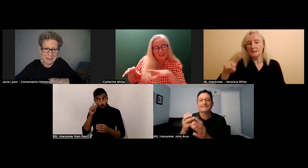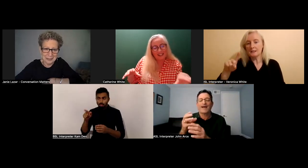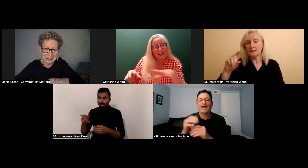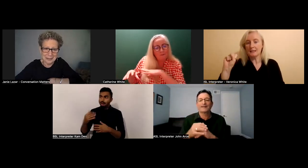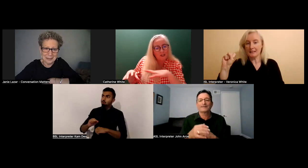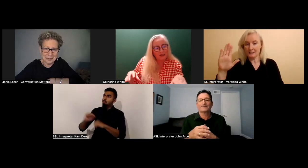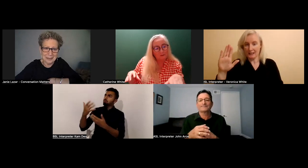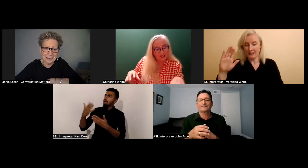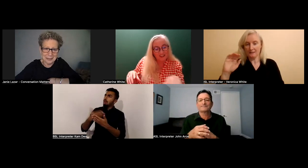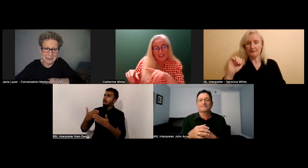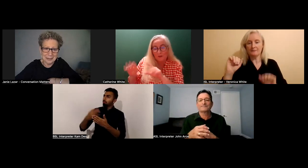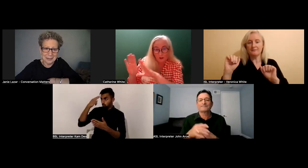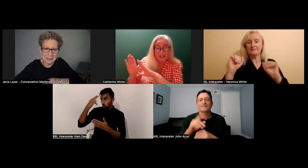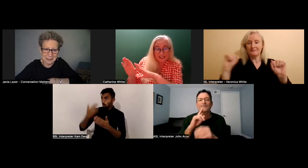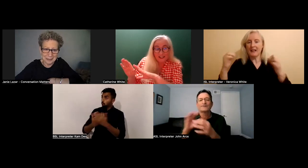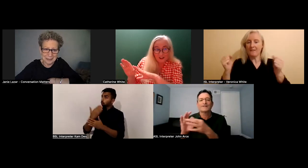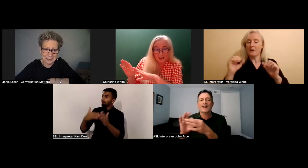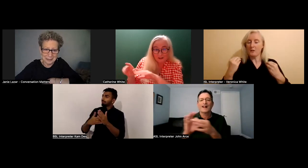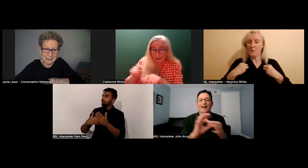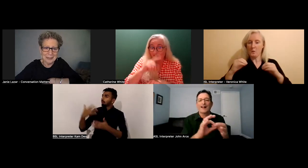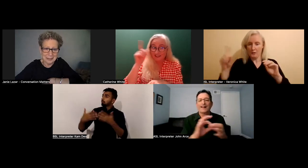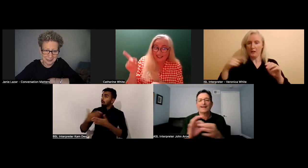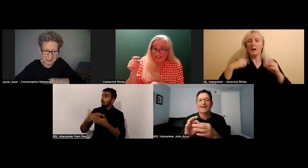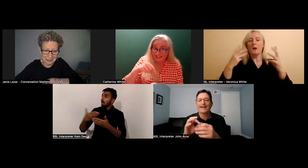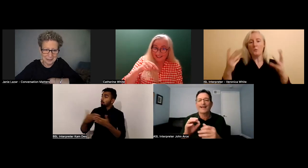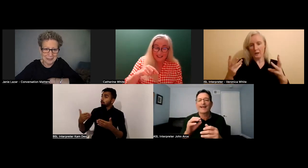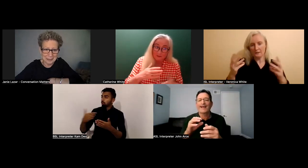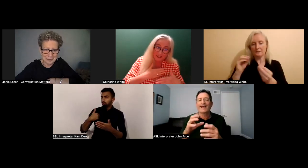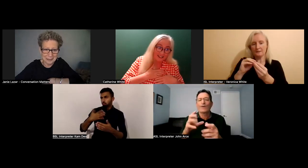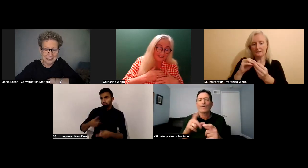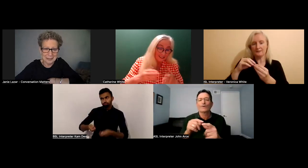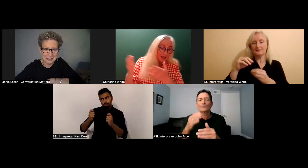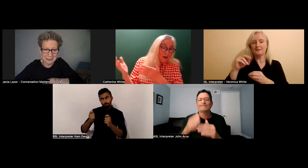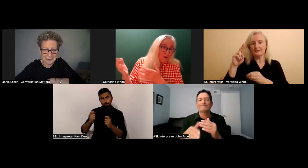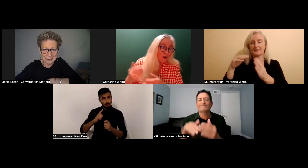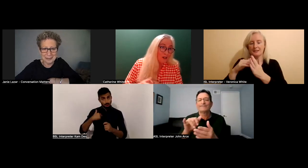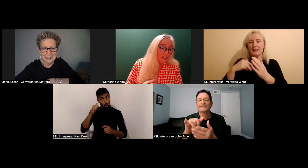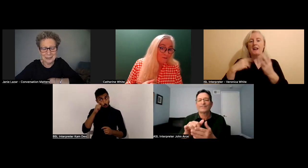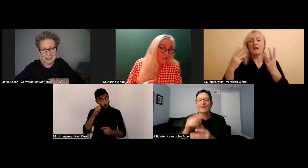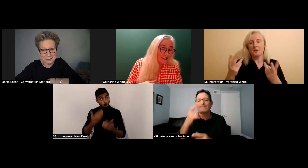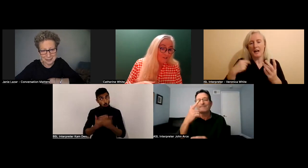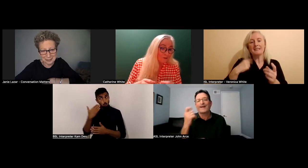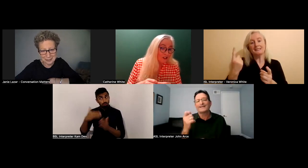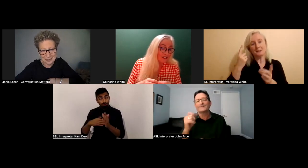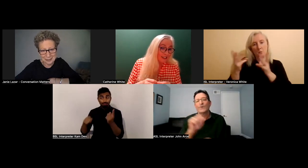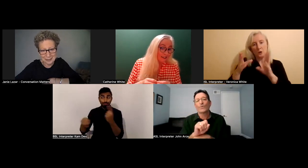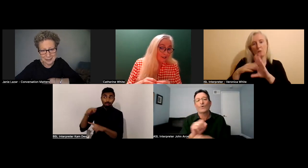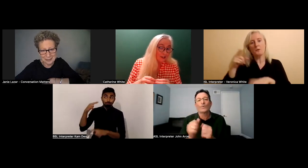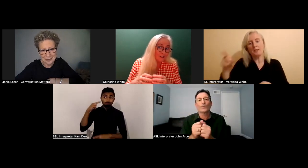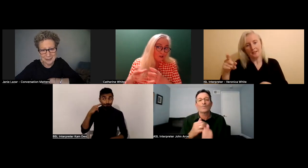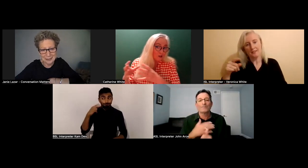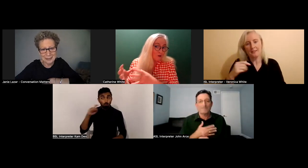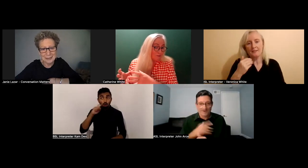there's a link between British Sign Language. So I want to acknowledge them as well, just in case they see this, because working with the Māori deaf